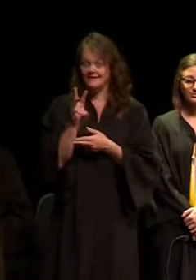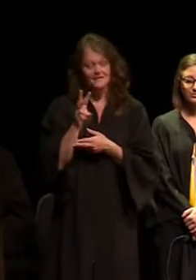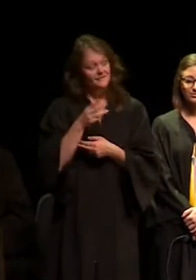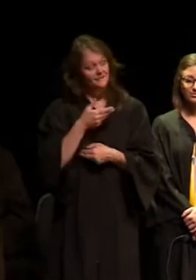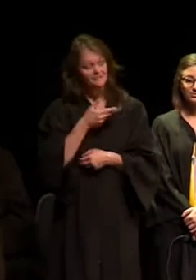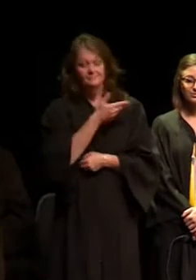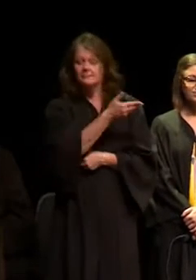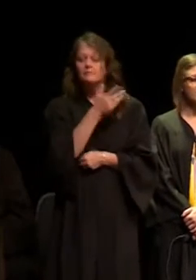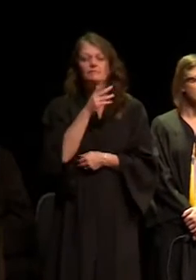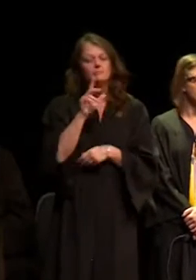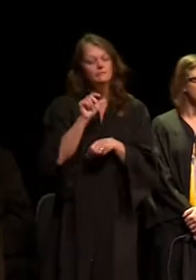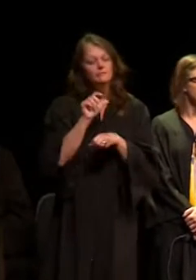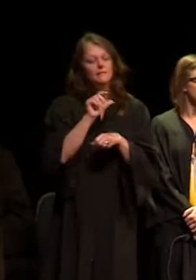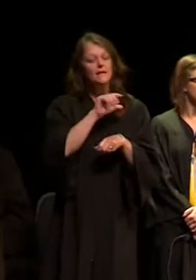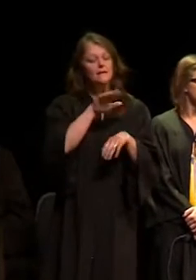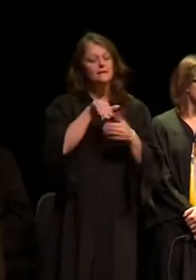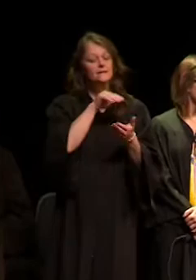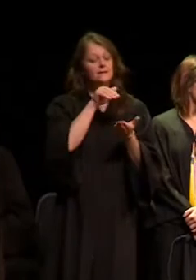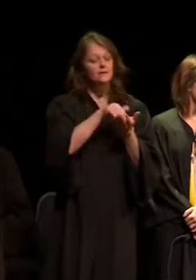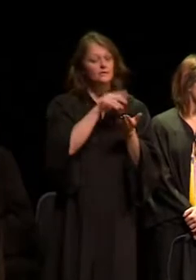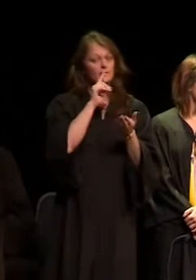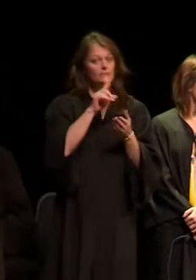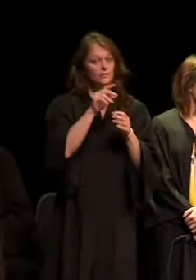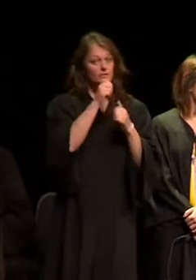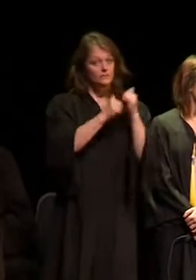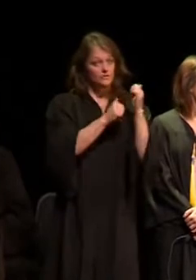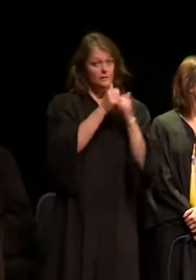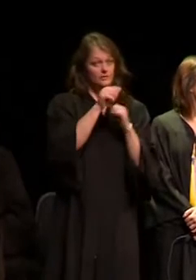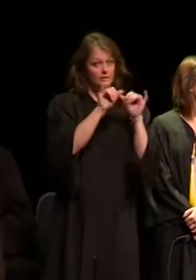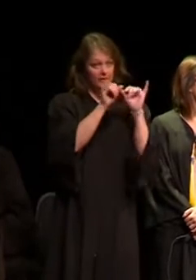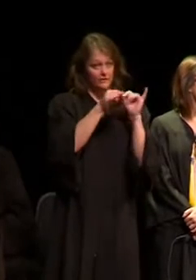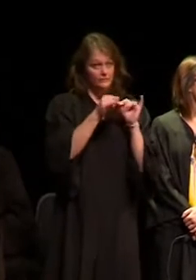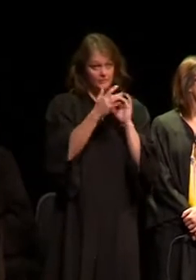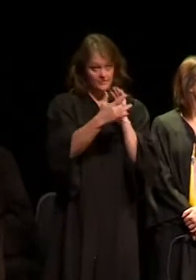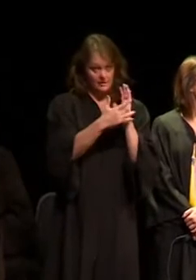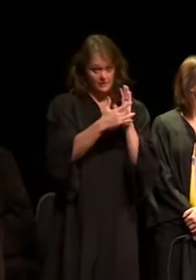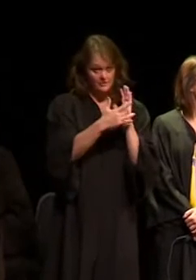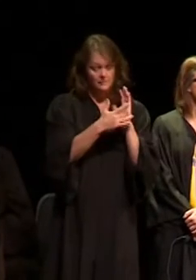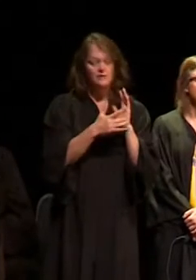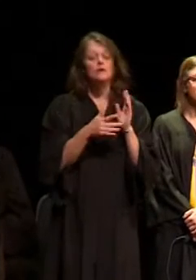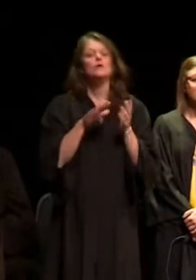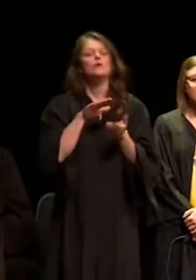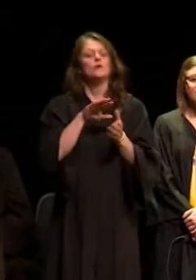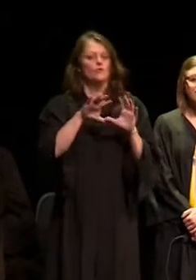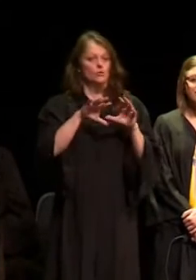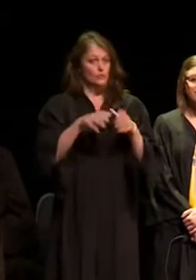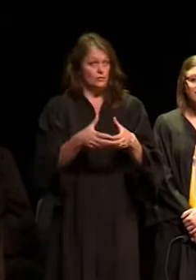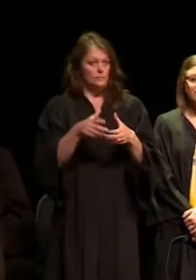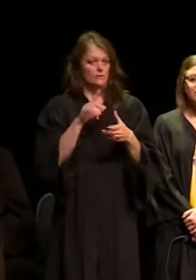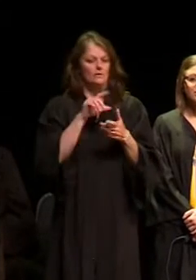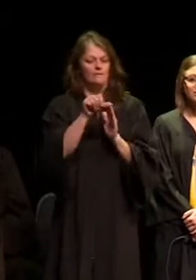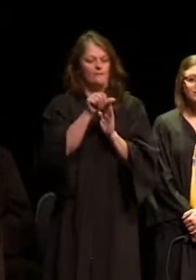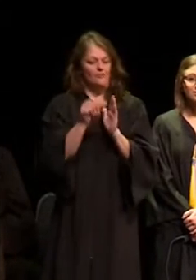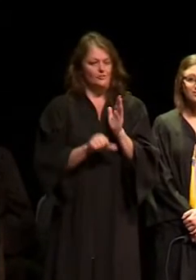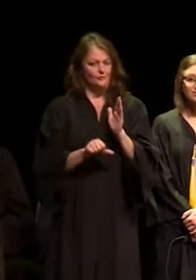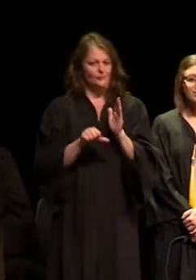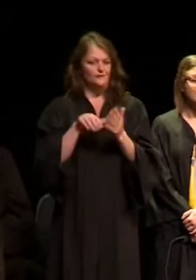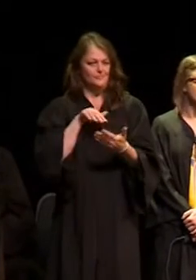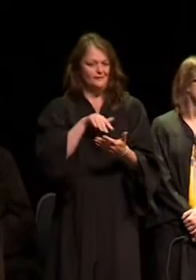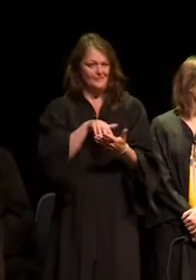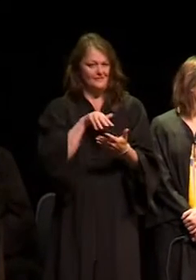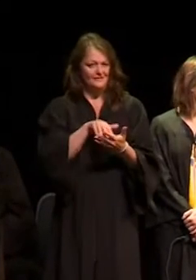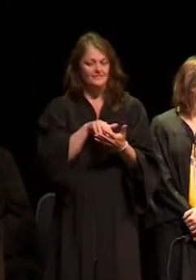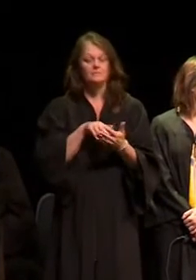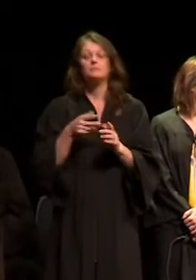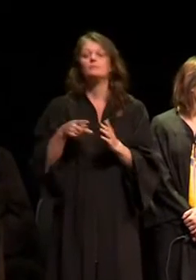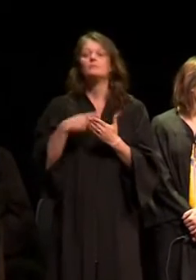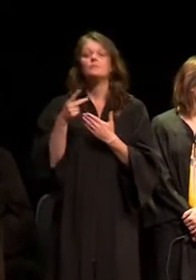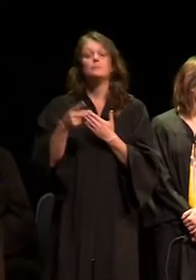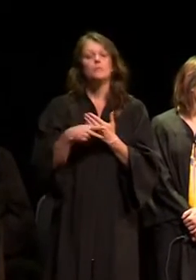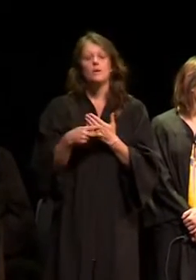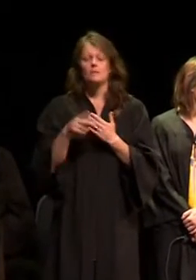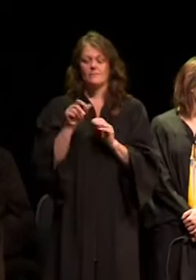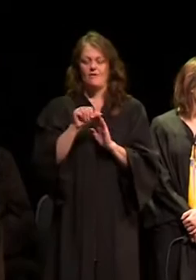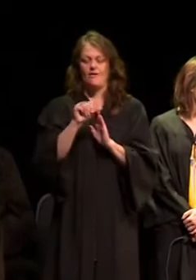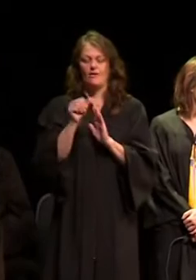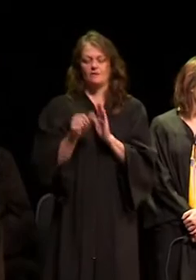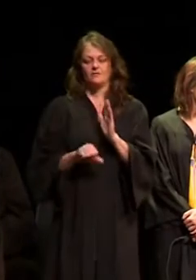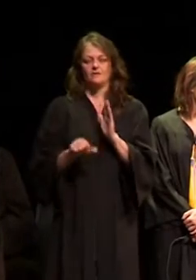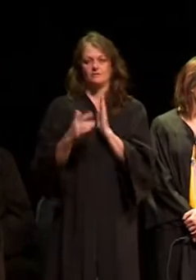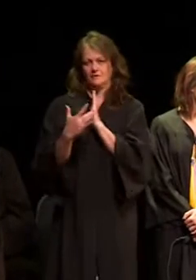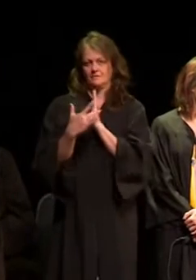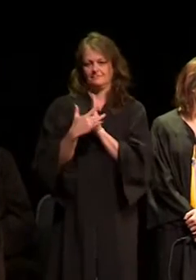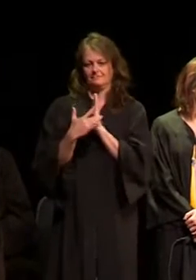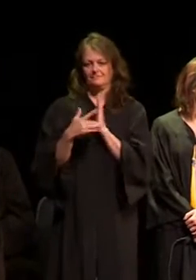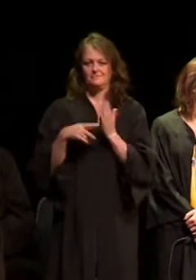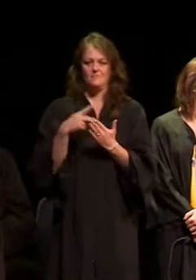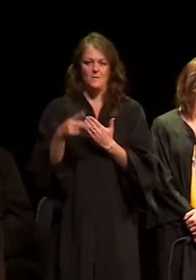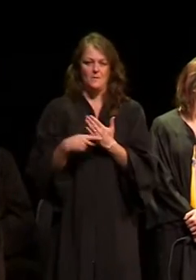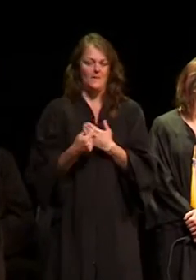the Center for Construction and Engineering Technologies, School of Architectural Studies, the Architectural Technician